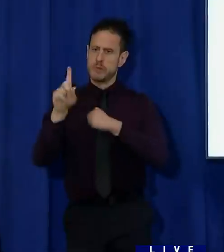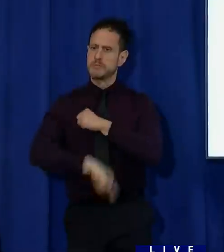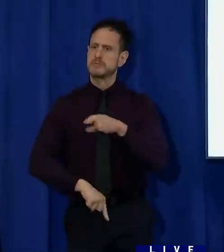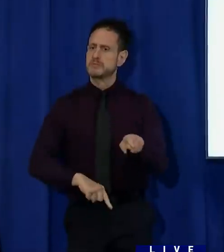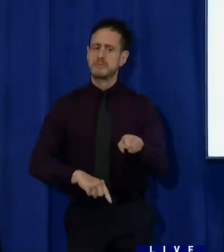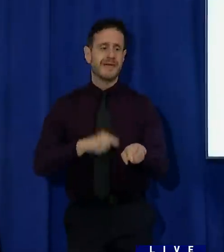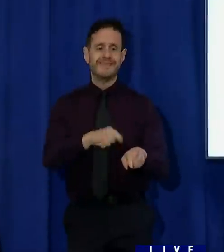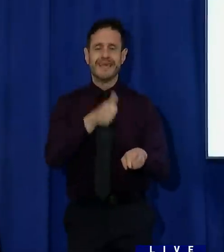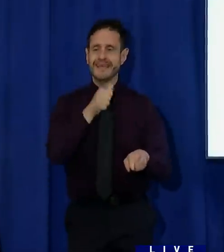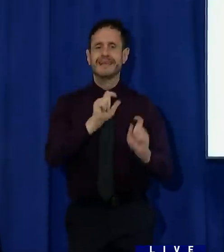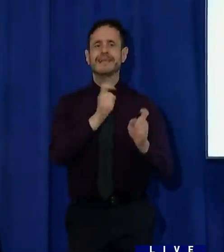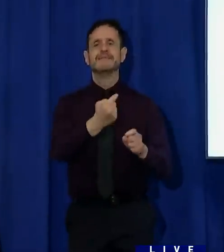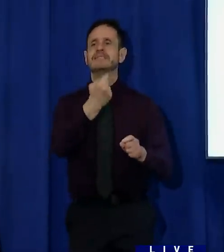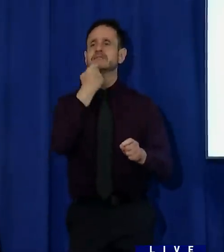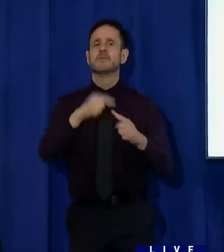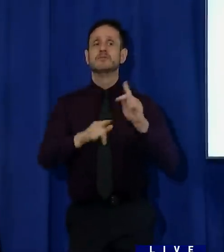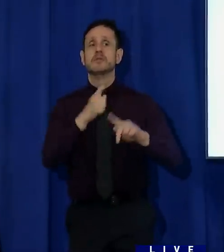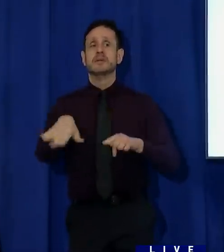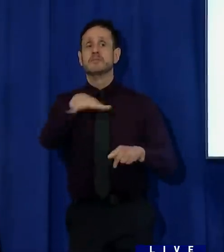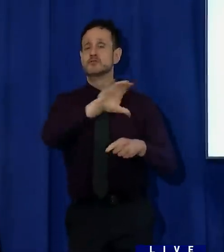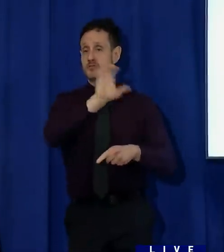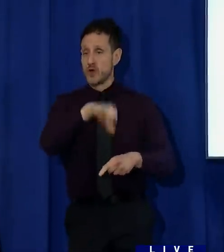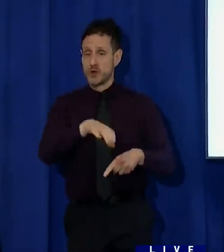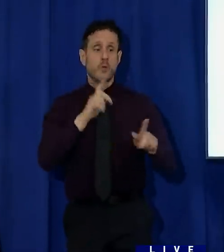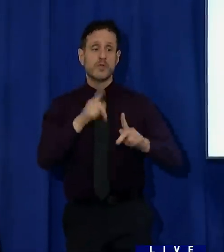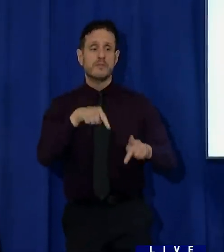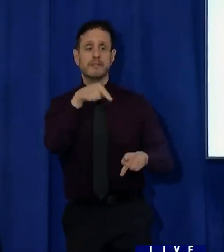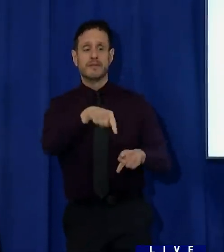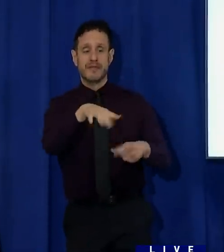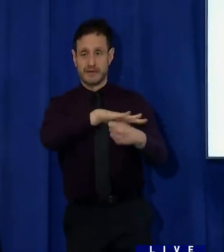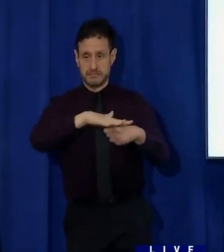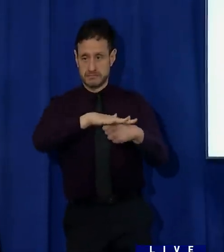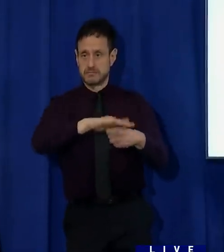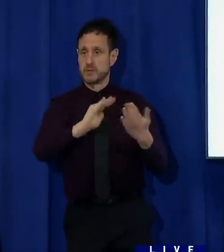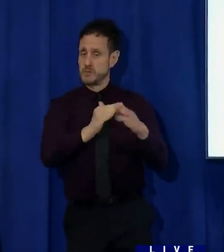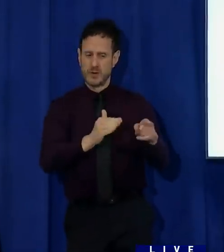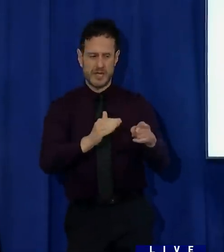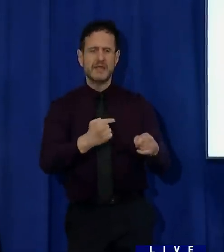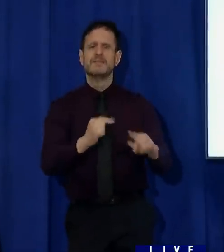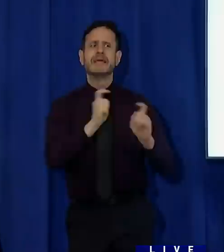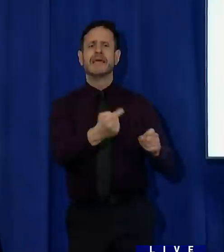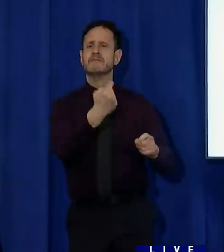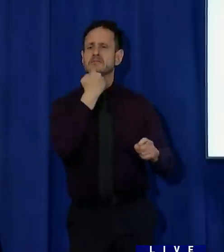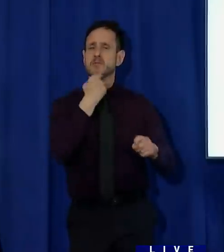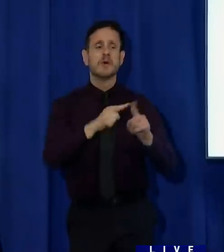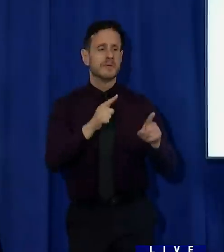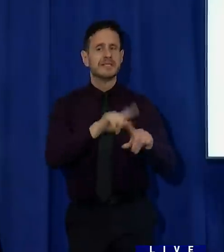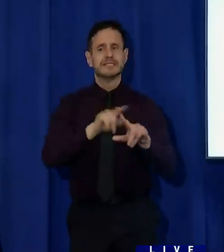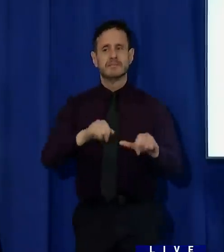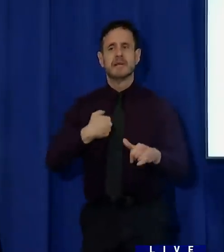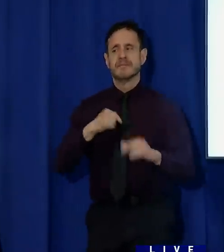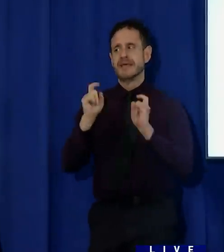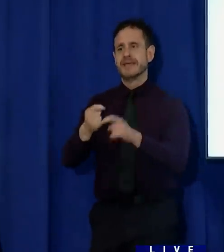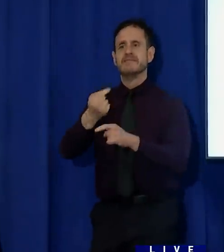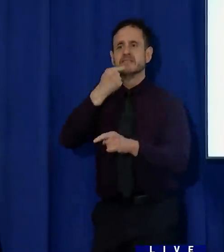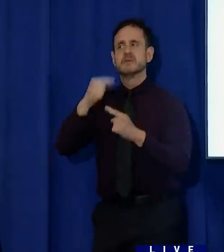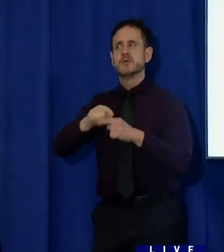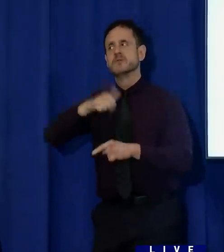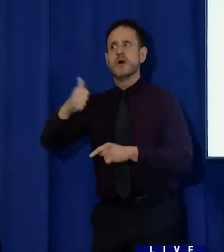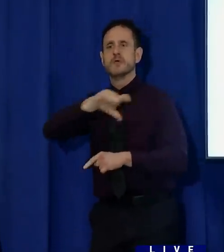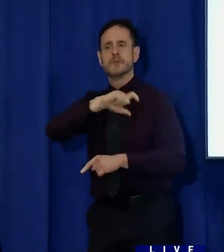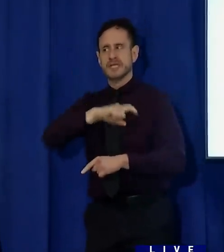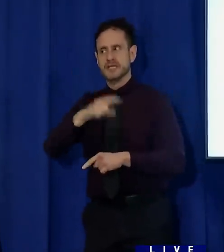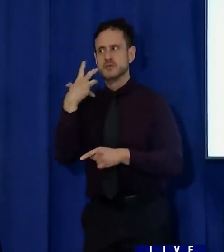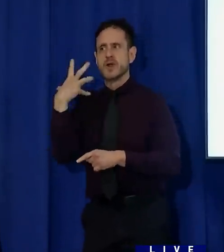city. They didn't just let down the people in that community, and they did. They also let down their fellow officers who are on the street fighting